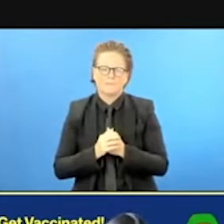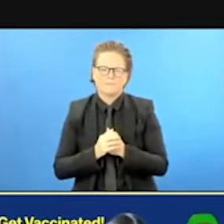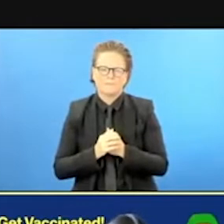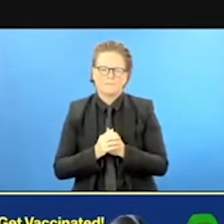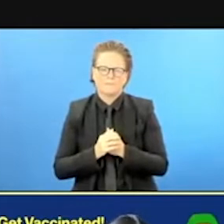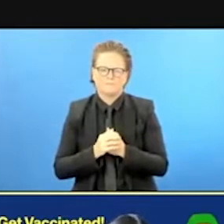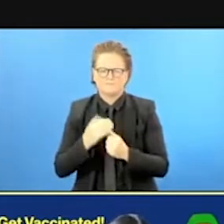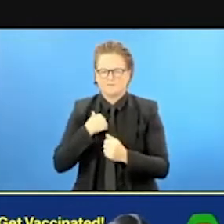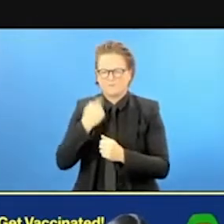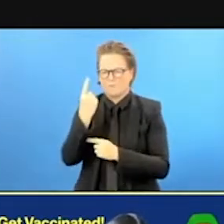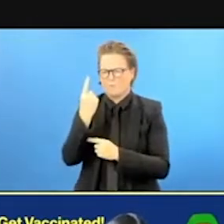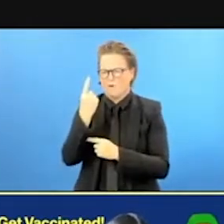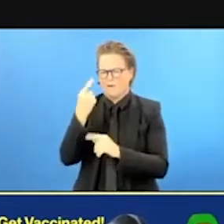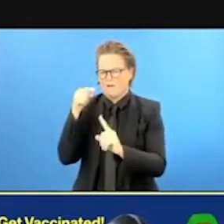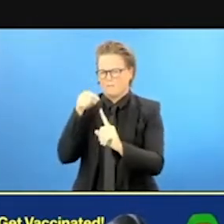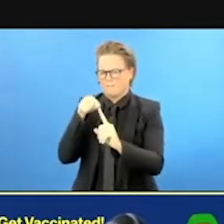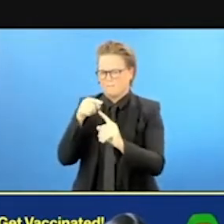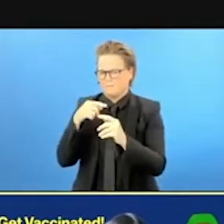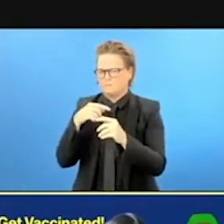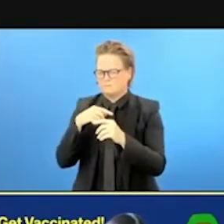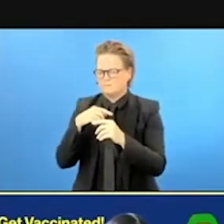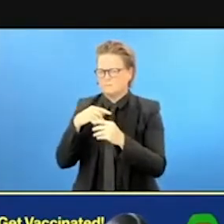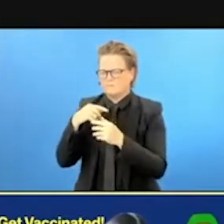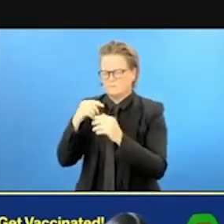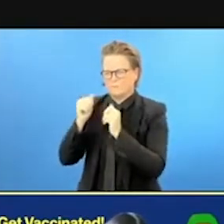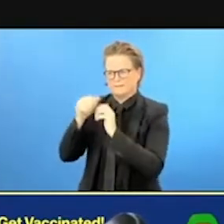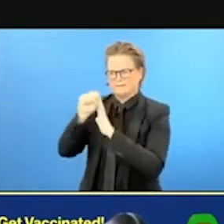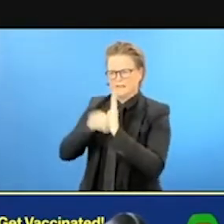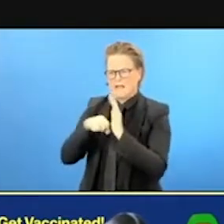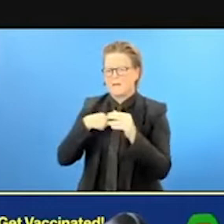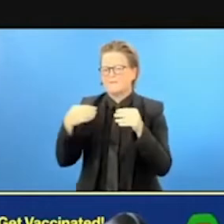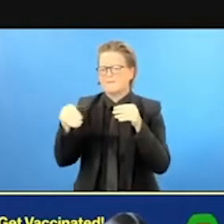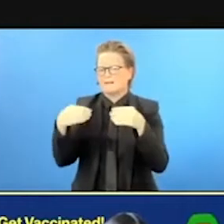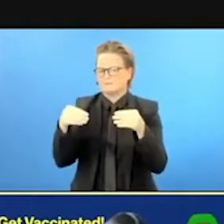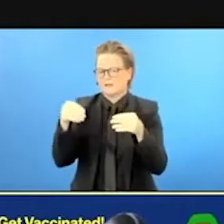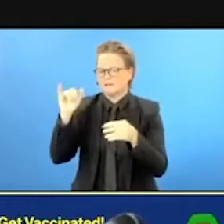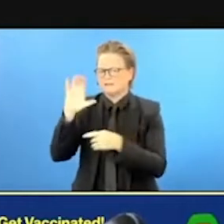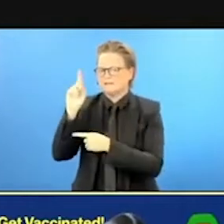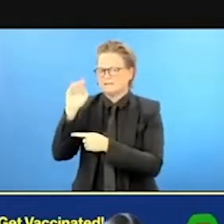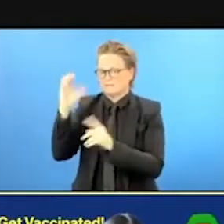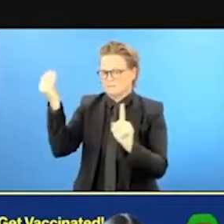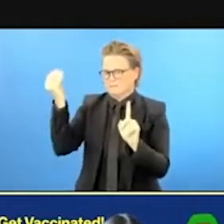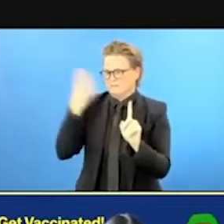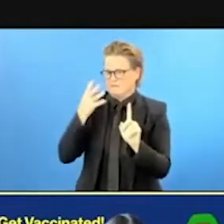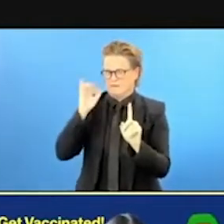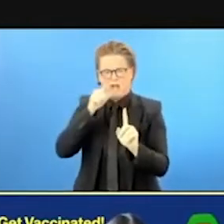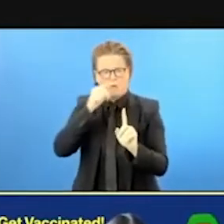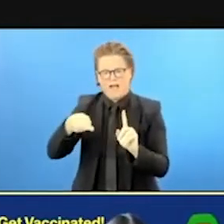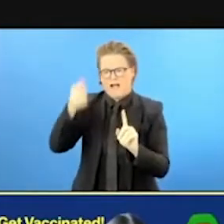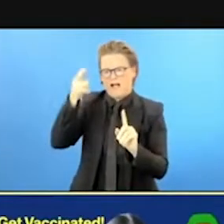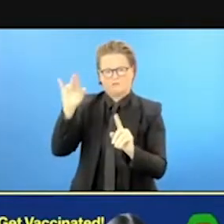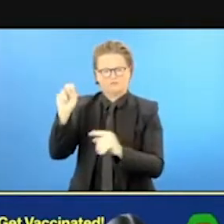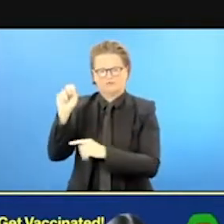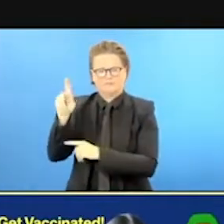the CDC's guidance on who was most at risk in terms of obesity, and the data